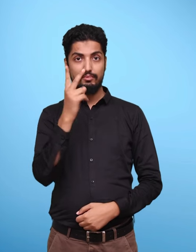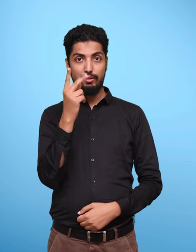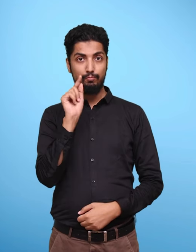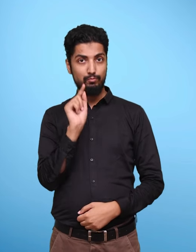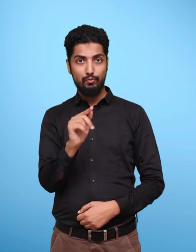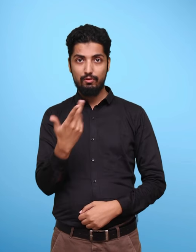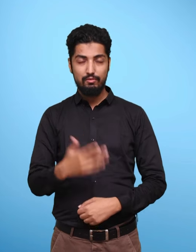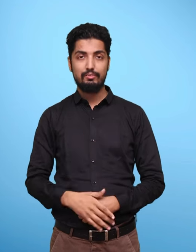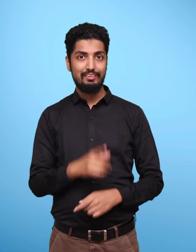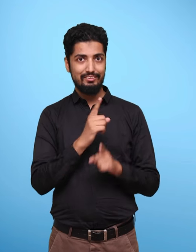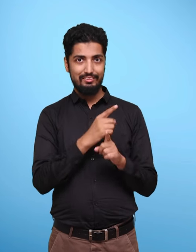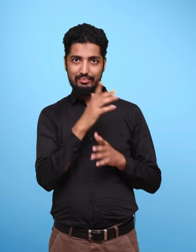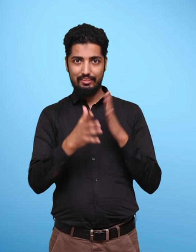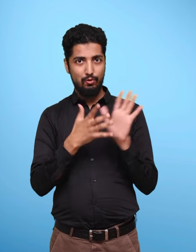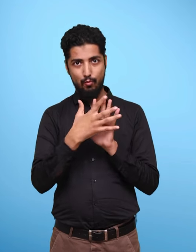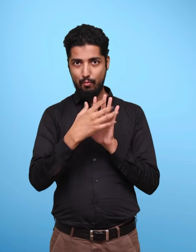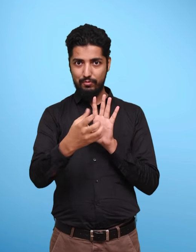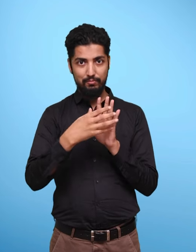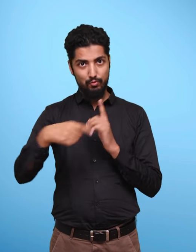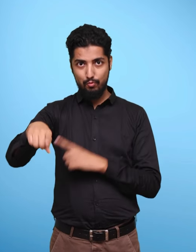2. As children repeat after you,